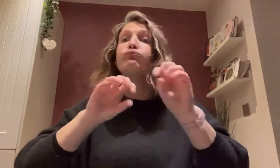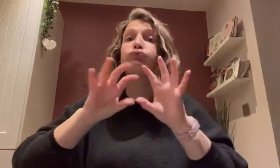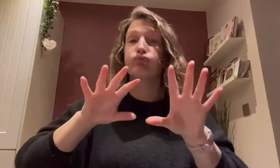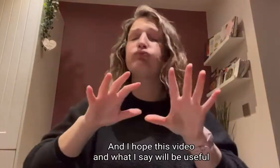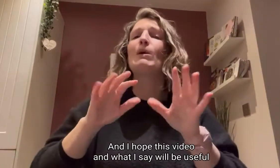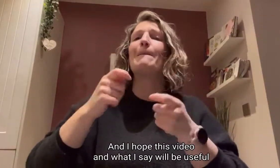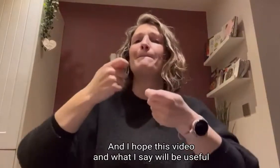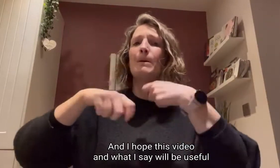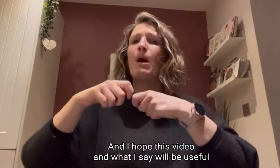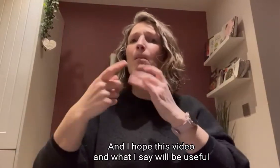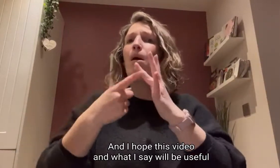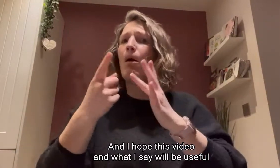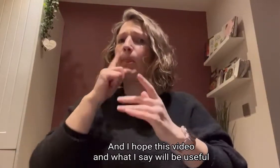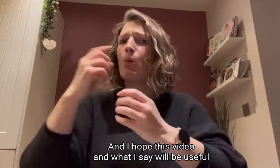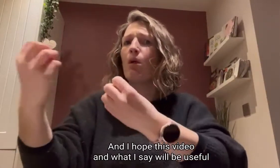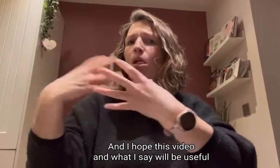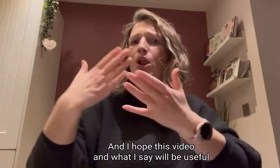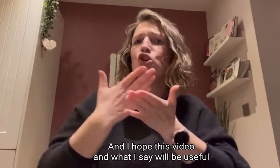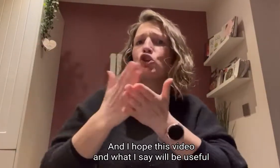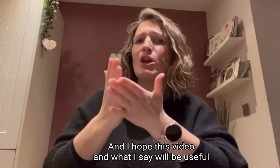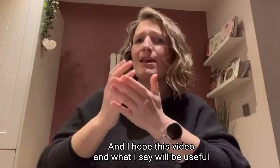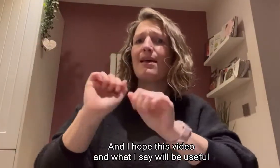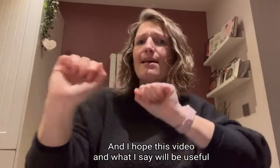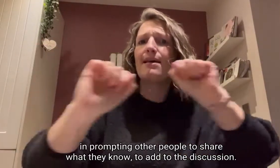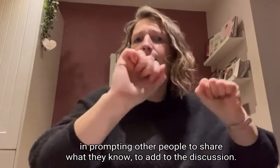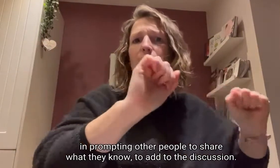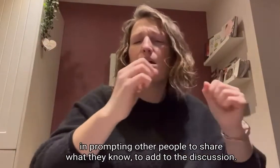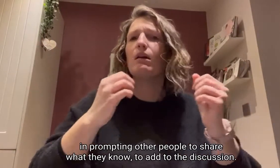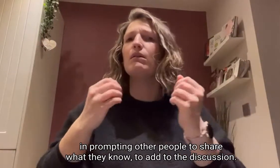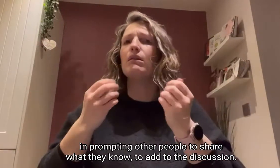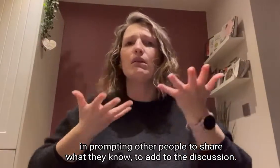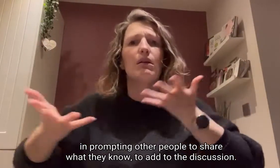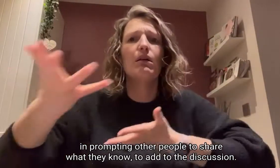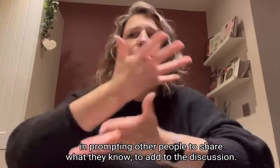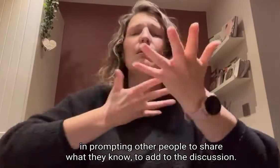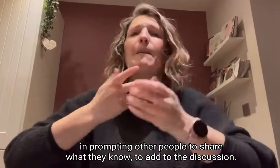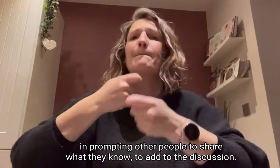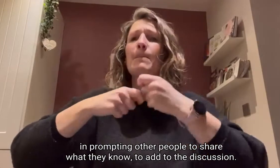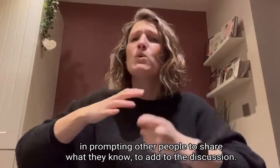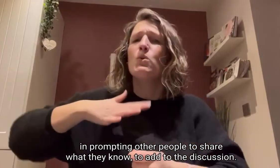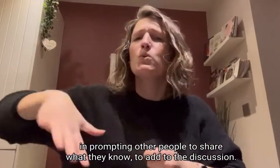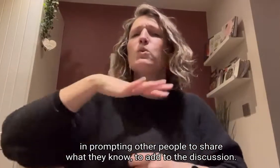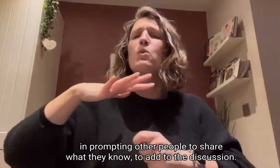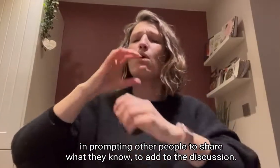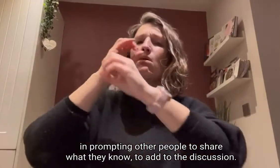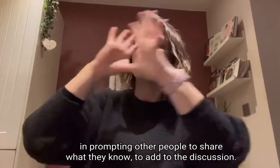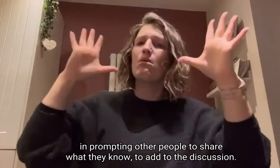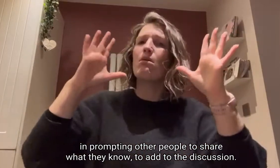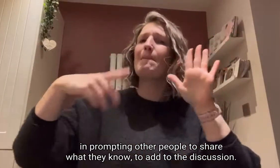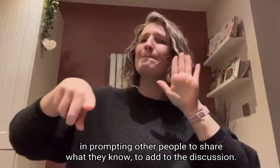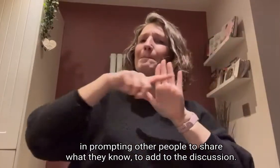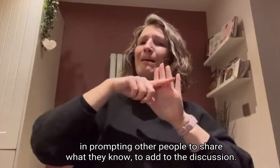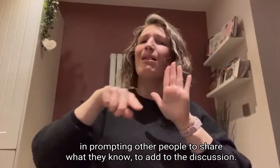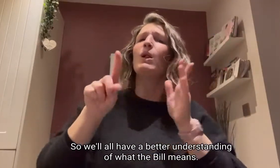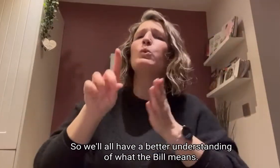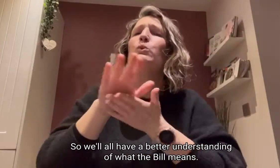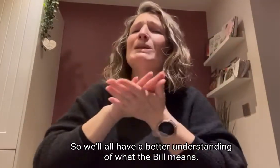And I hope this video and what I say will be useful in prompting other people to share what they know to add to the discussion, so we'll all have a